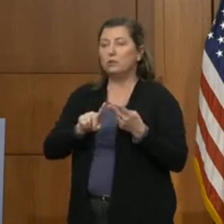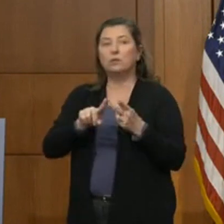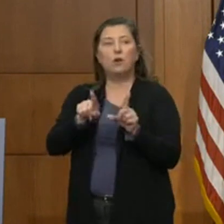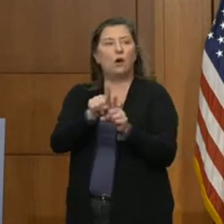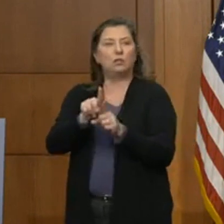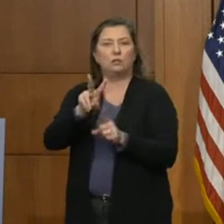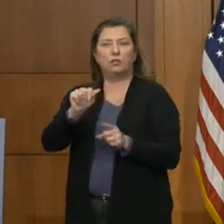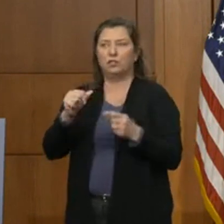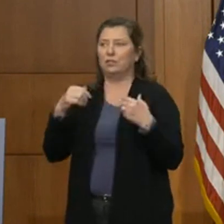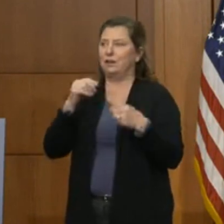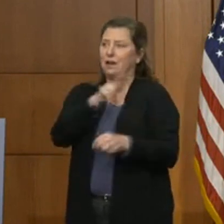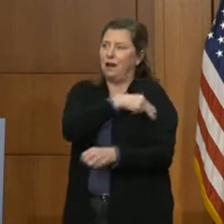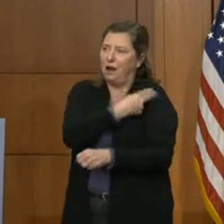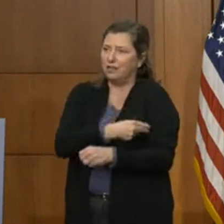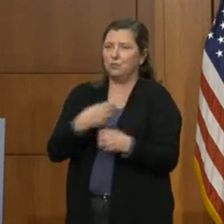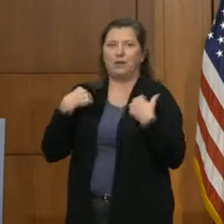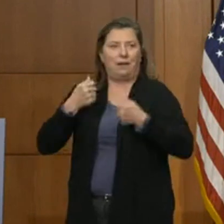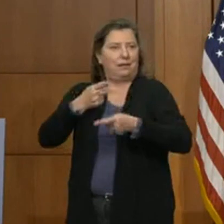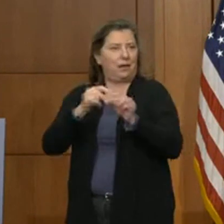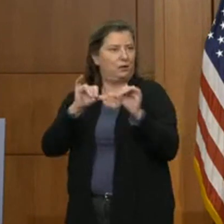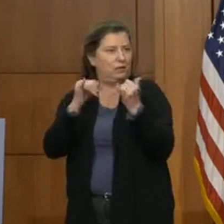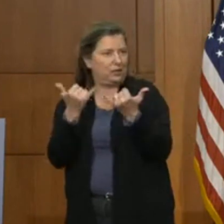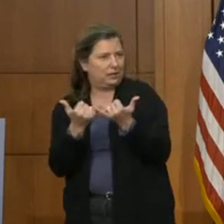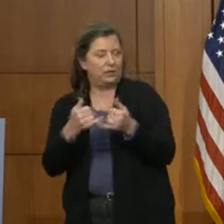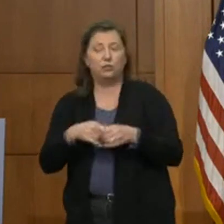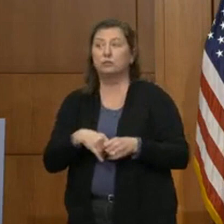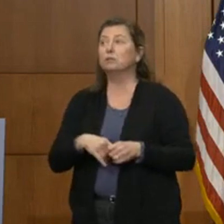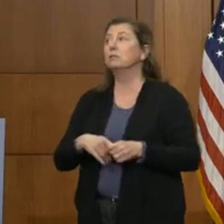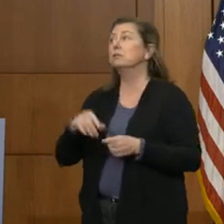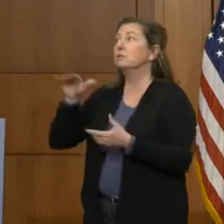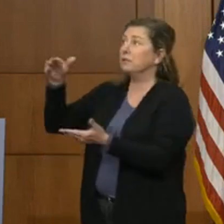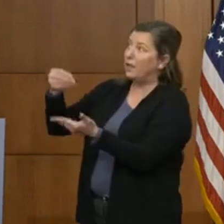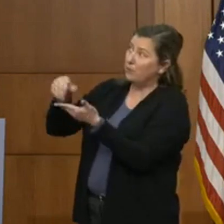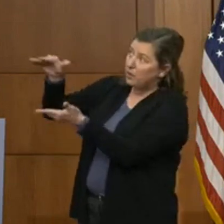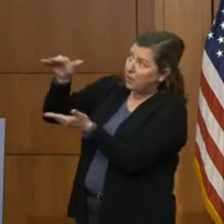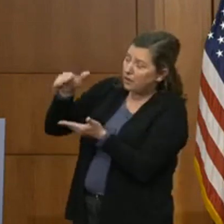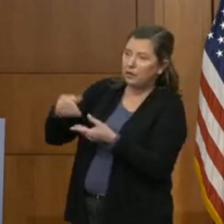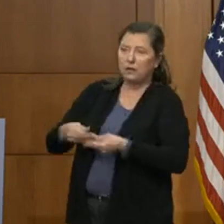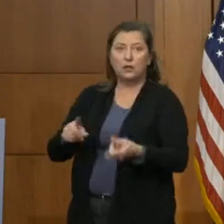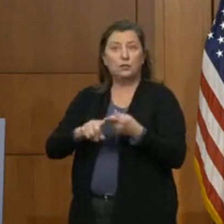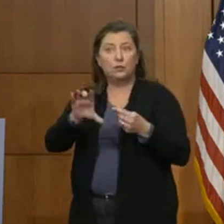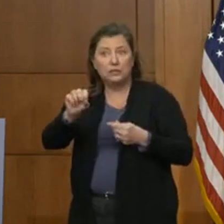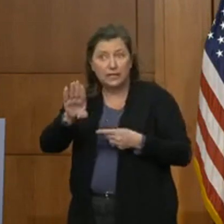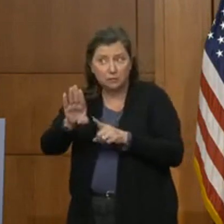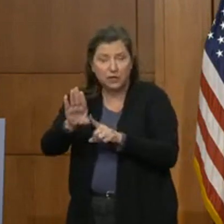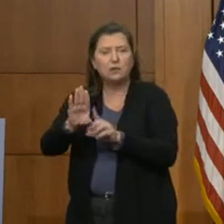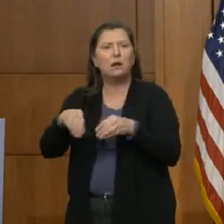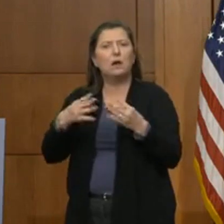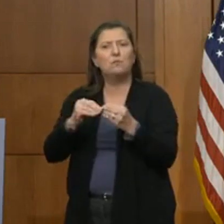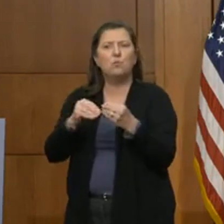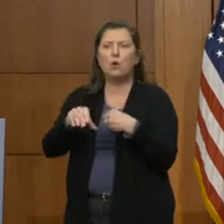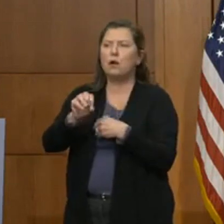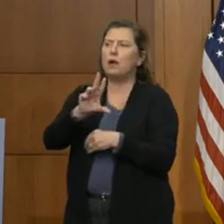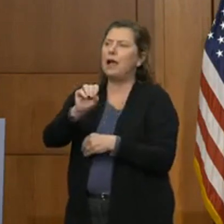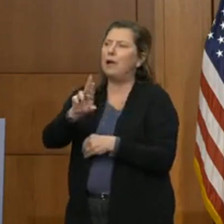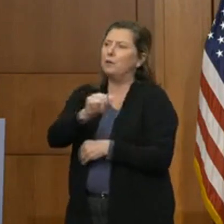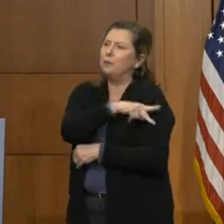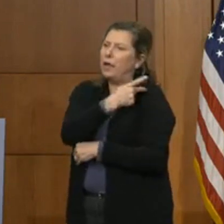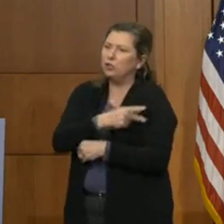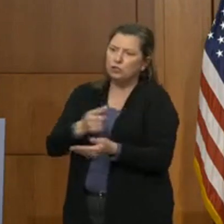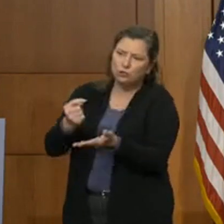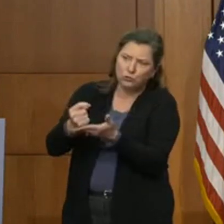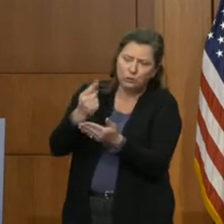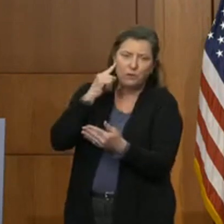Association. This grant will help our CSBs continue to provide outpatient treatment for behavioral health